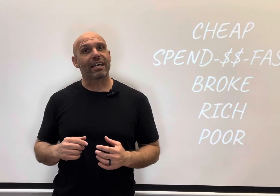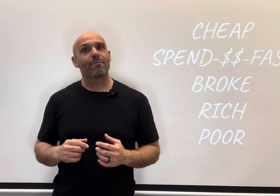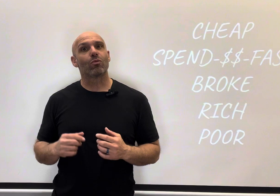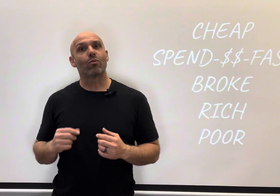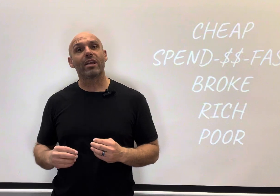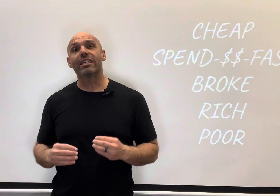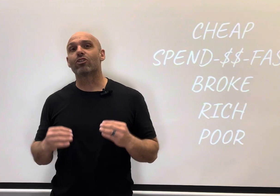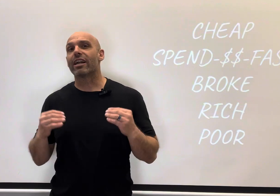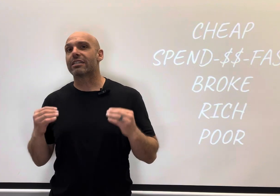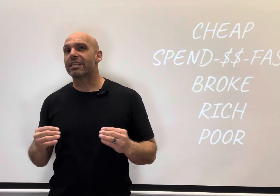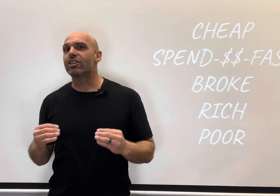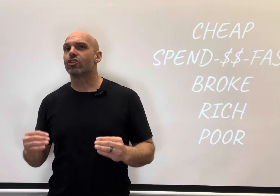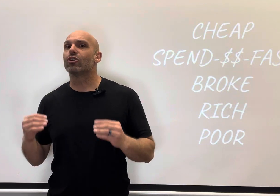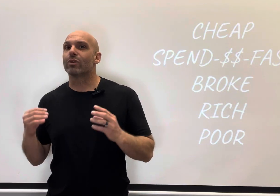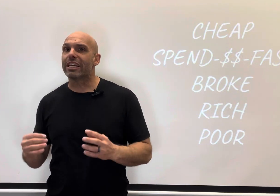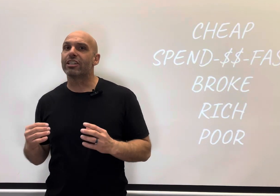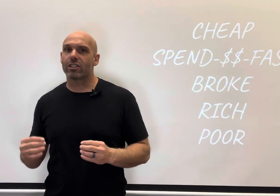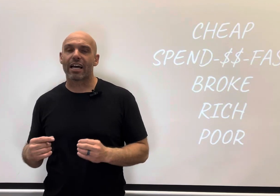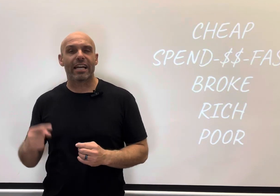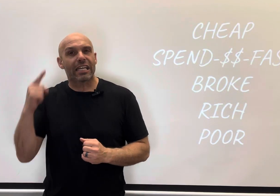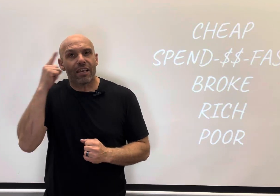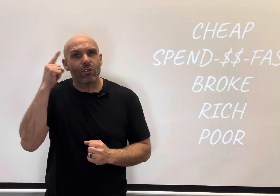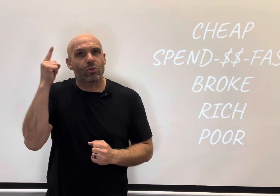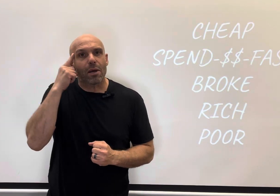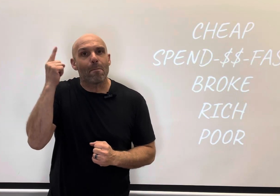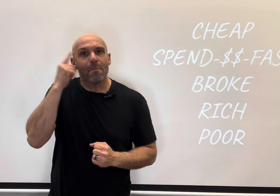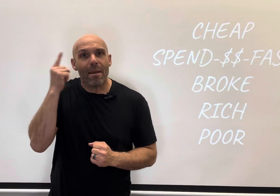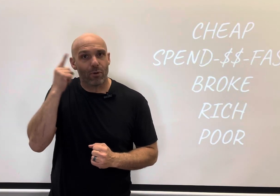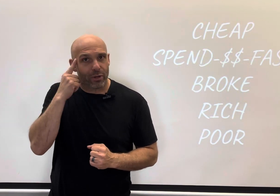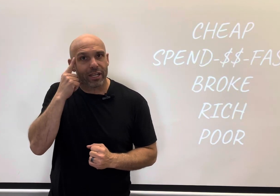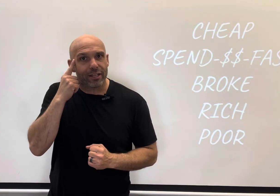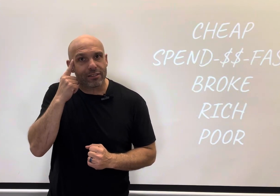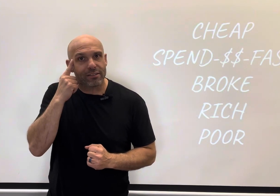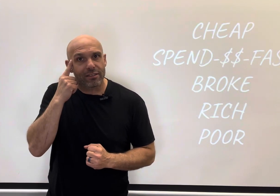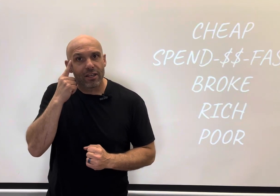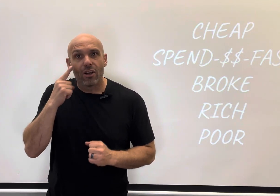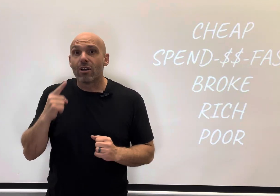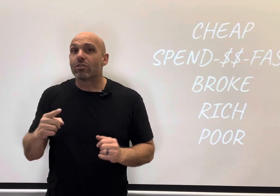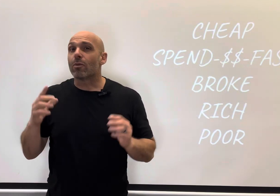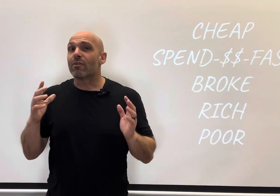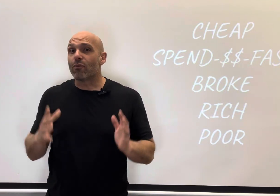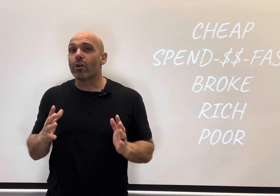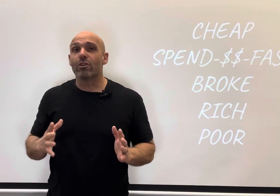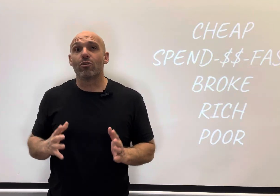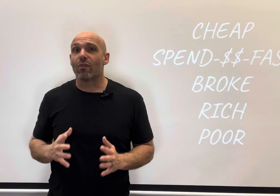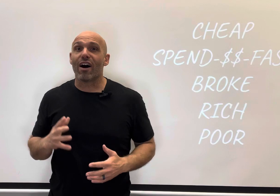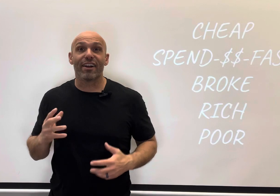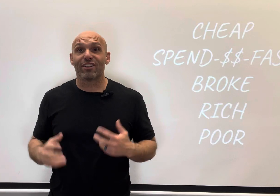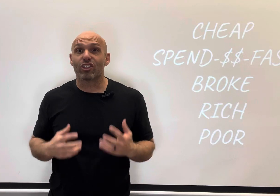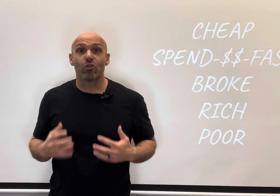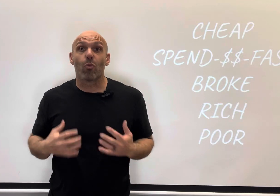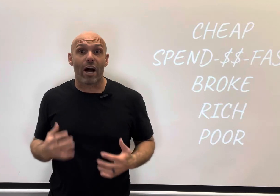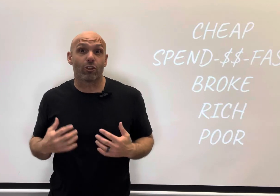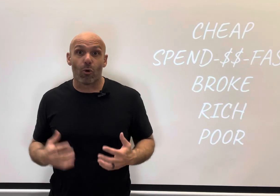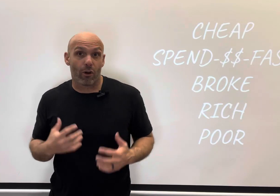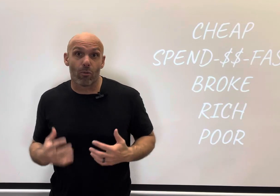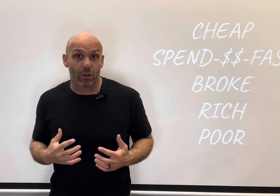to really try to teach you each sign and give you some memory hints. So before you move on and just watch more and more